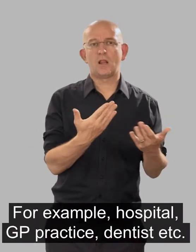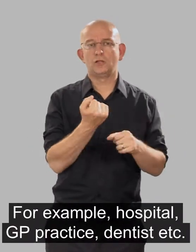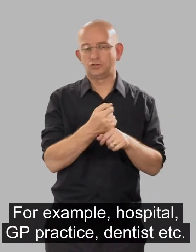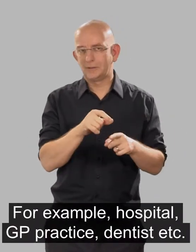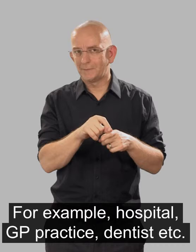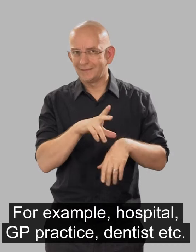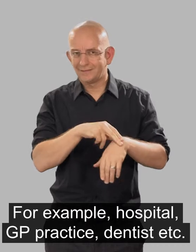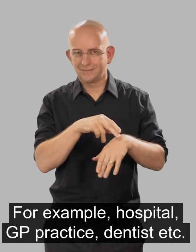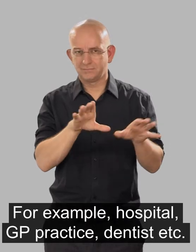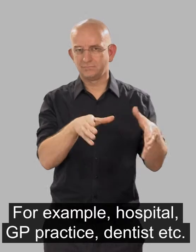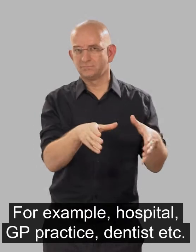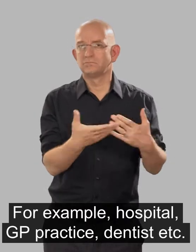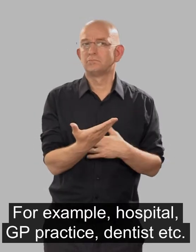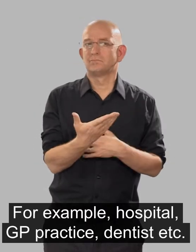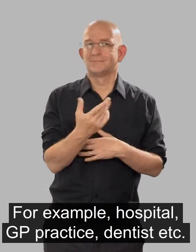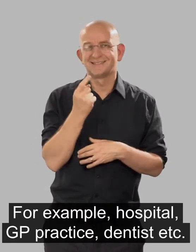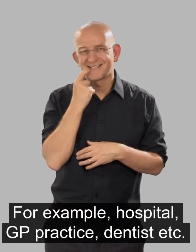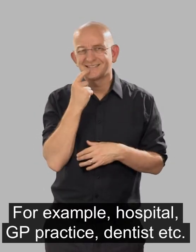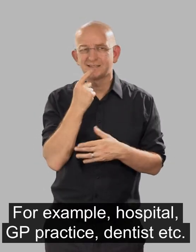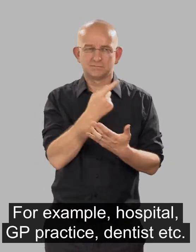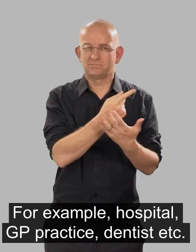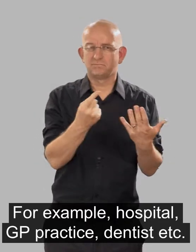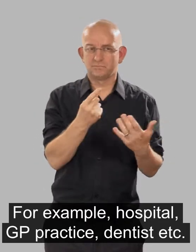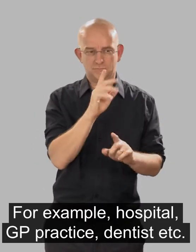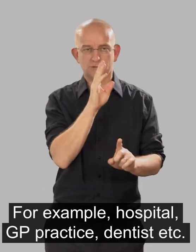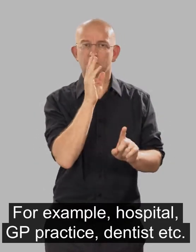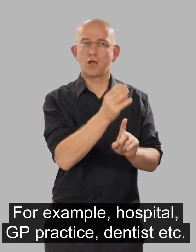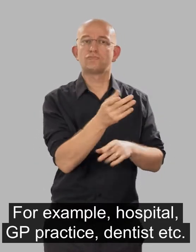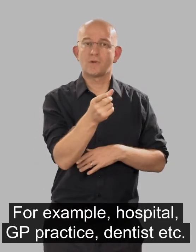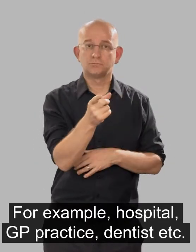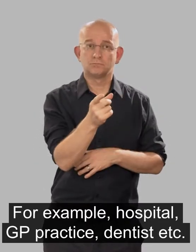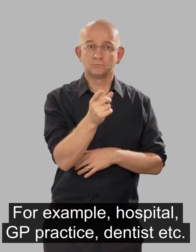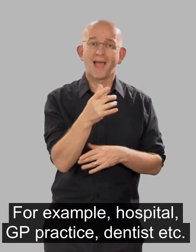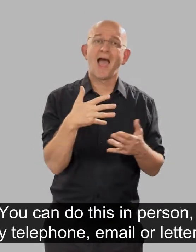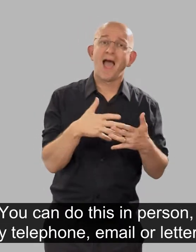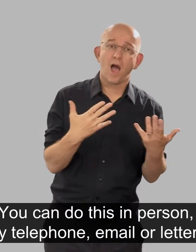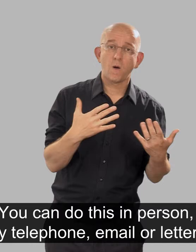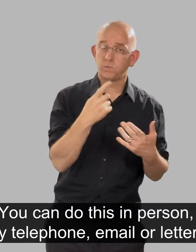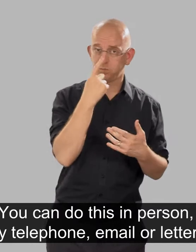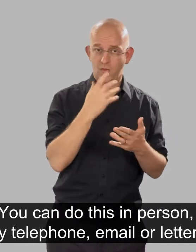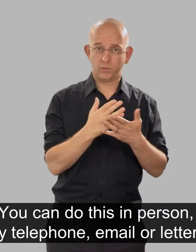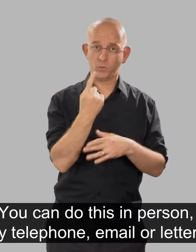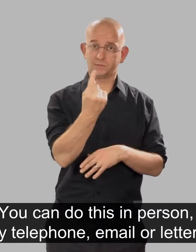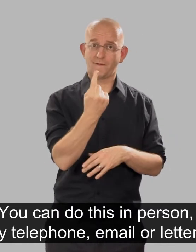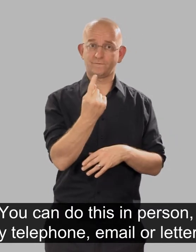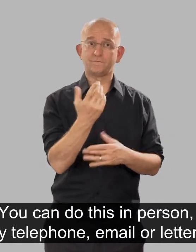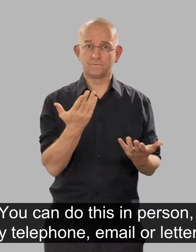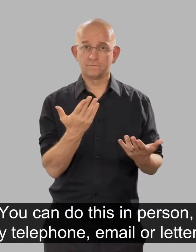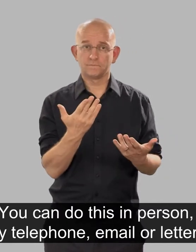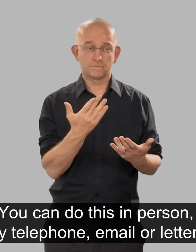For example, the hospital, GP practice, dentist, etc. You can do this in